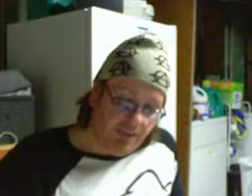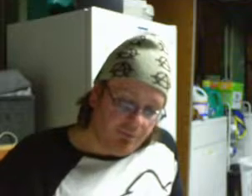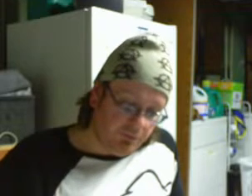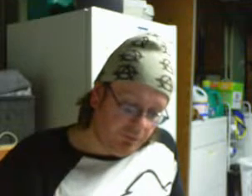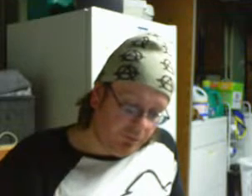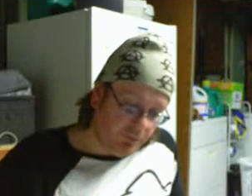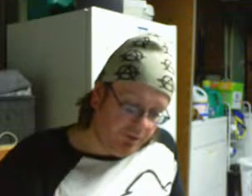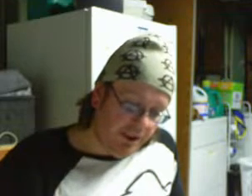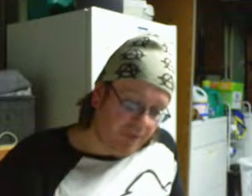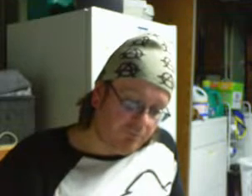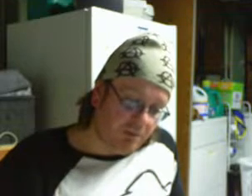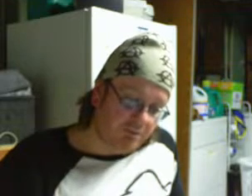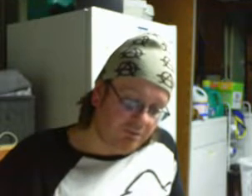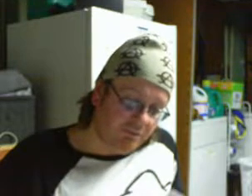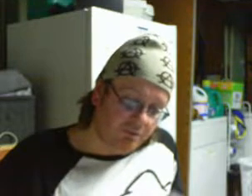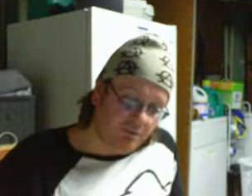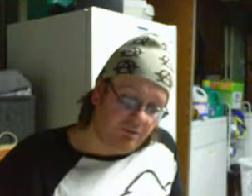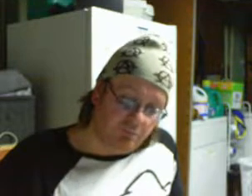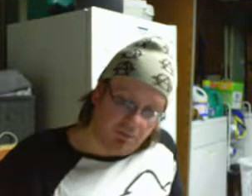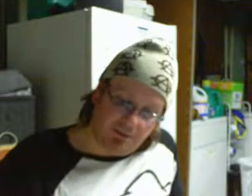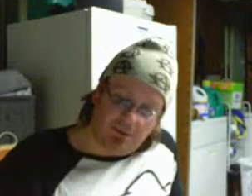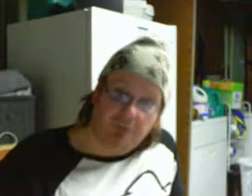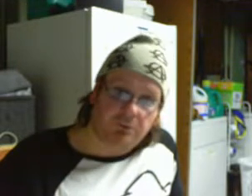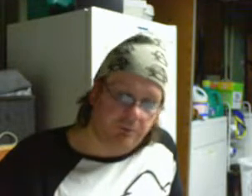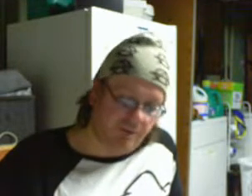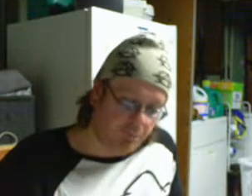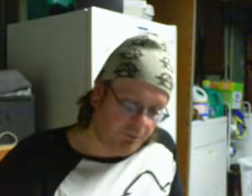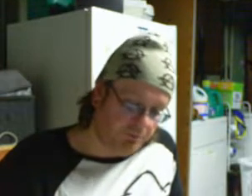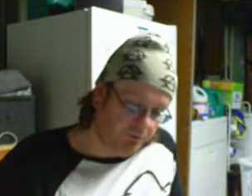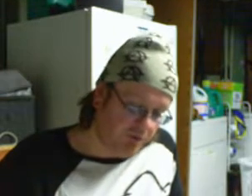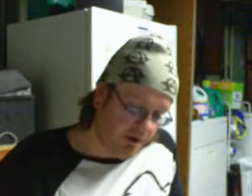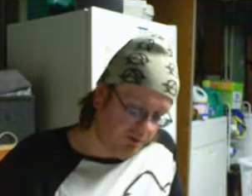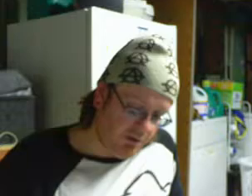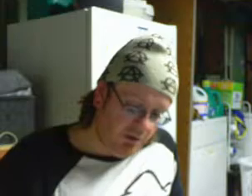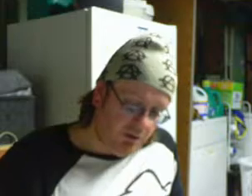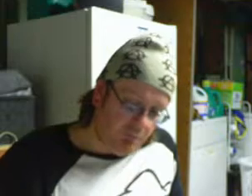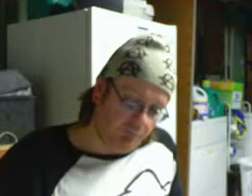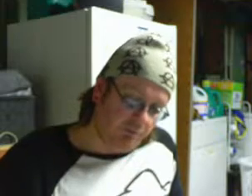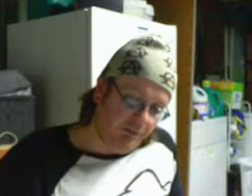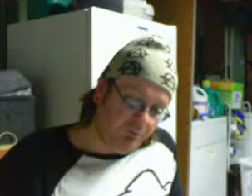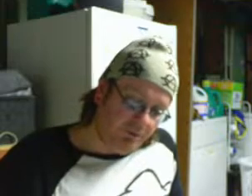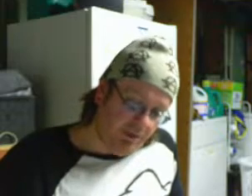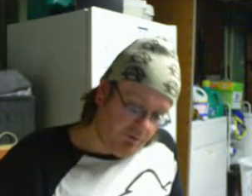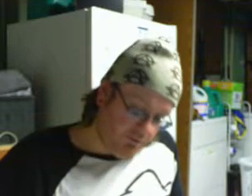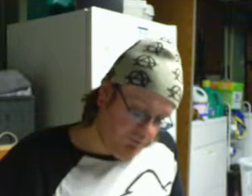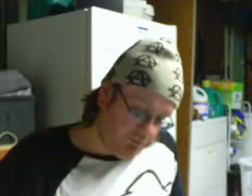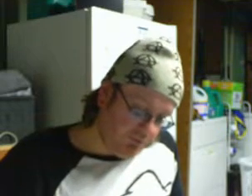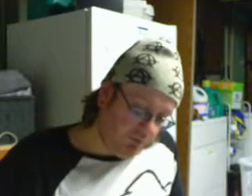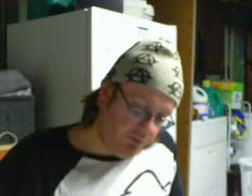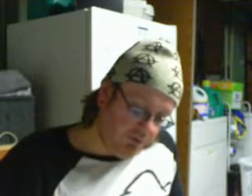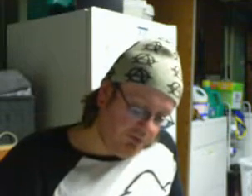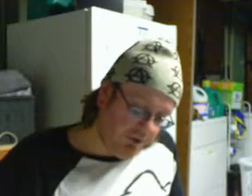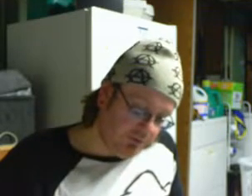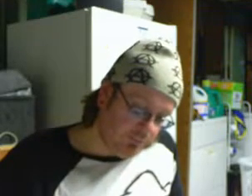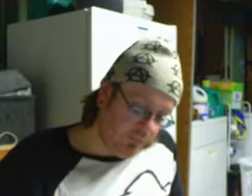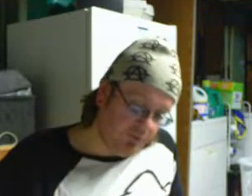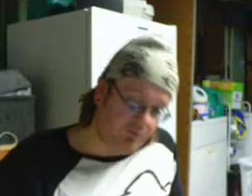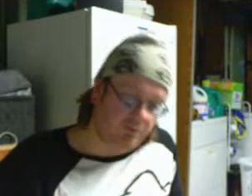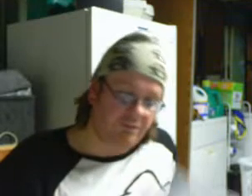on the third day after my delivery that this woman also gave birth to a child. We were alone together. There was no one else in the house with us, just the two